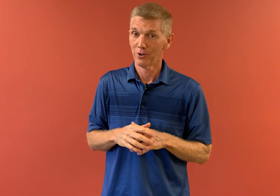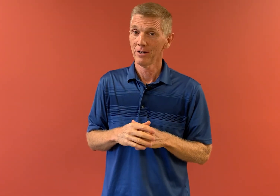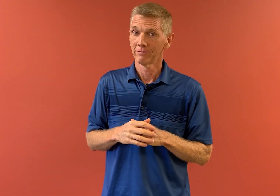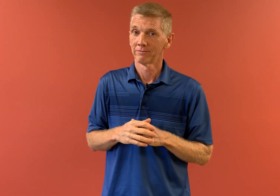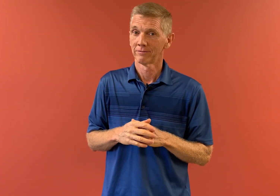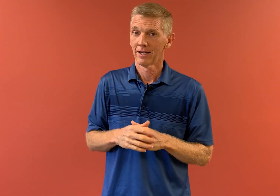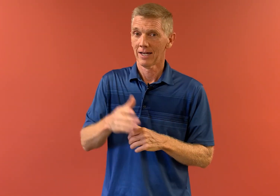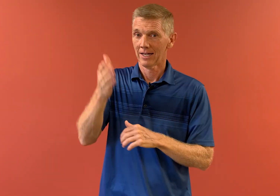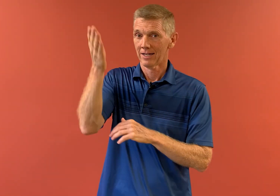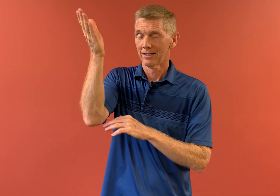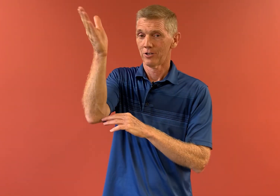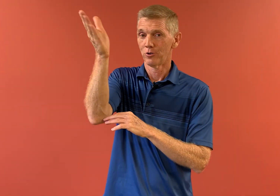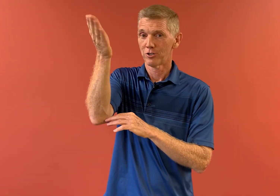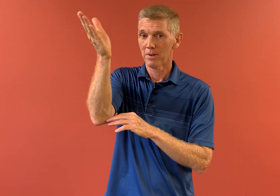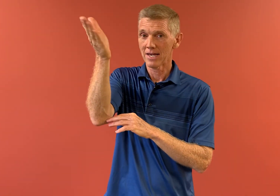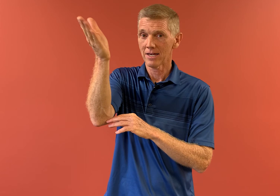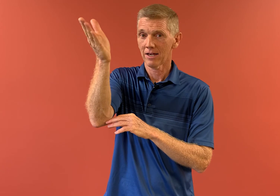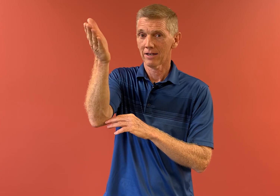it? To speak.